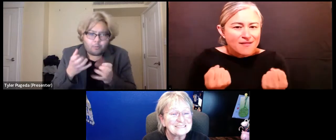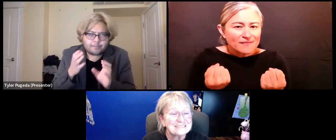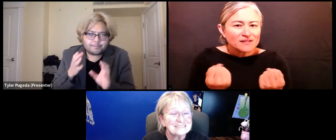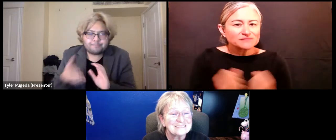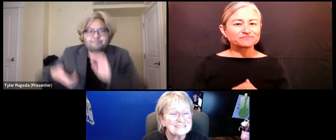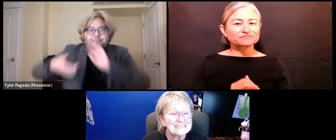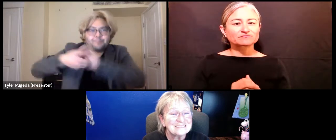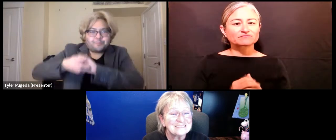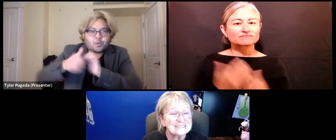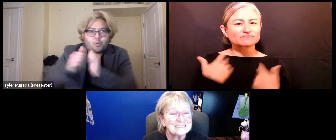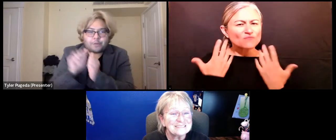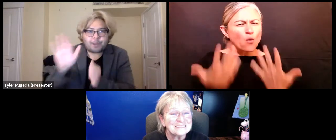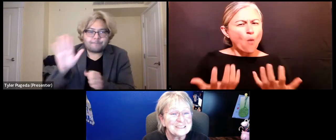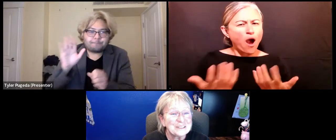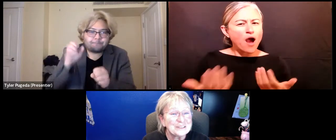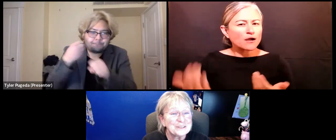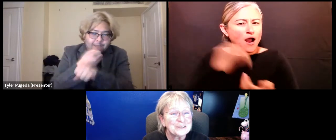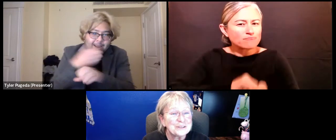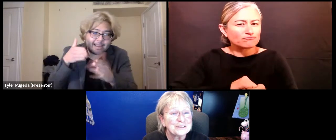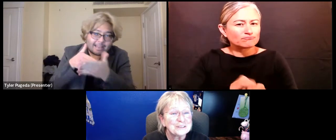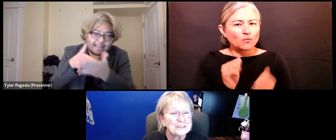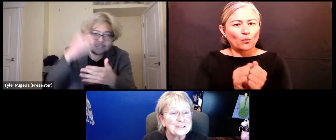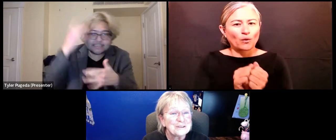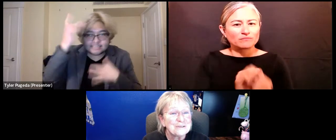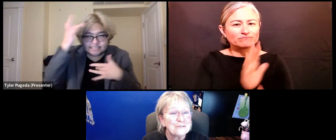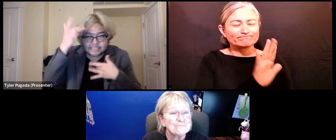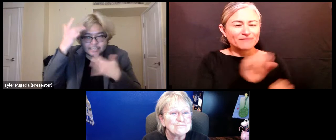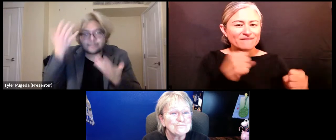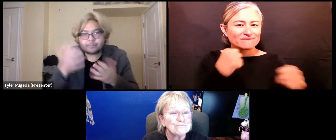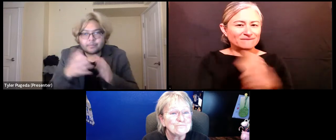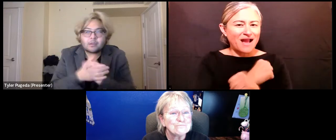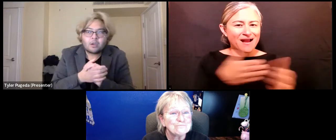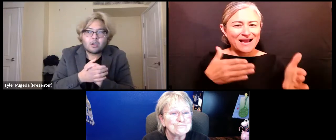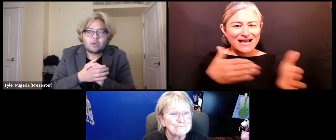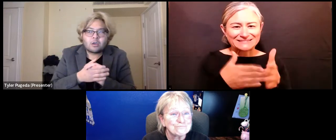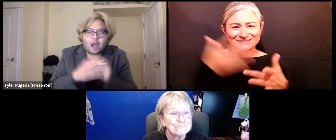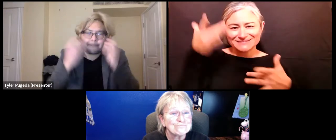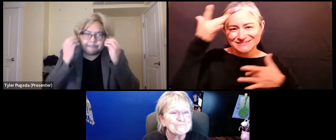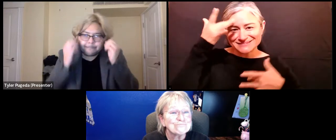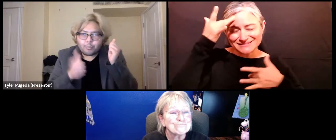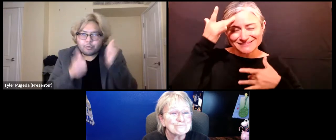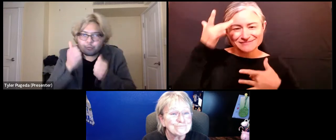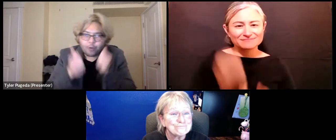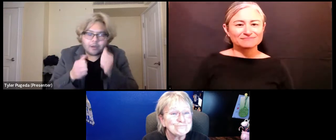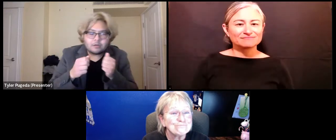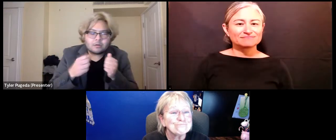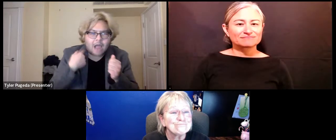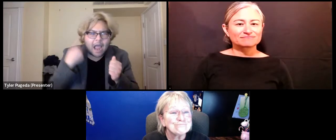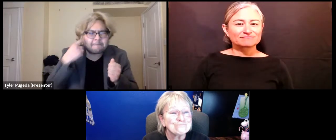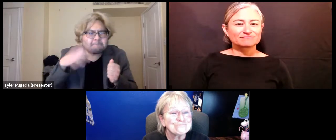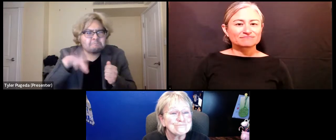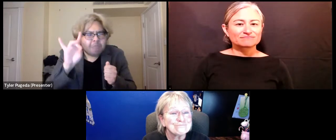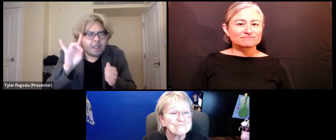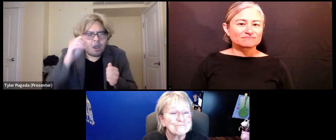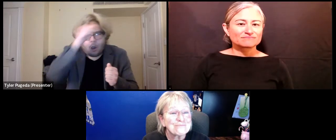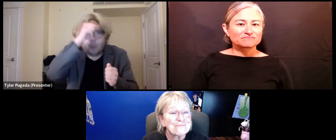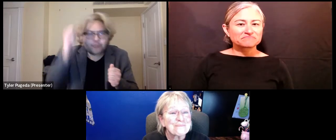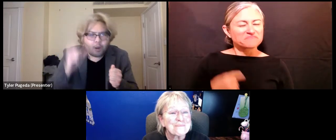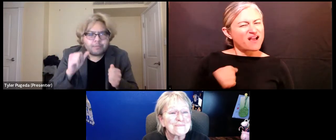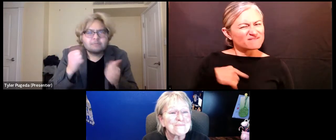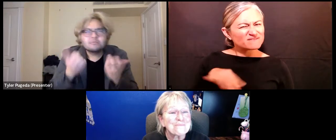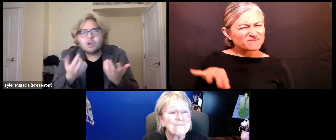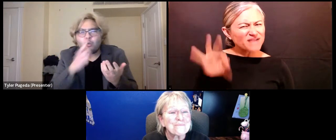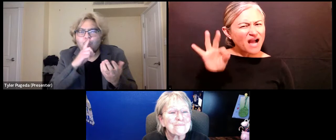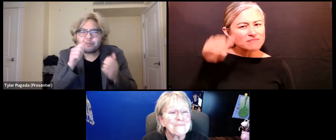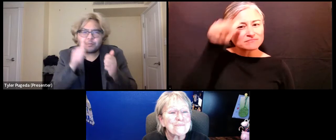health. And also I wanted to collaborate and, to help them prevent from having diseases. And